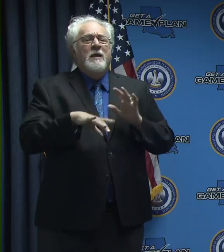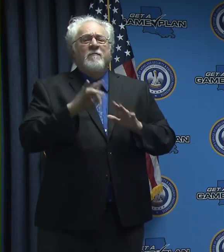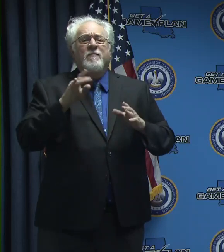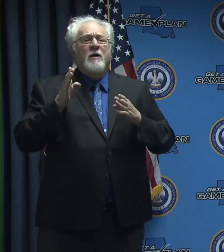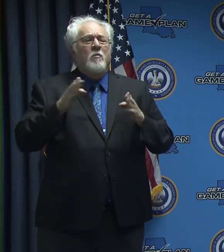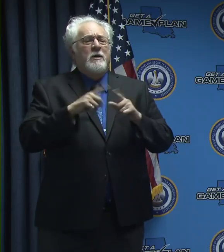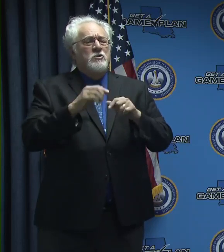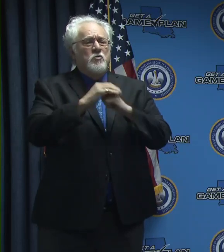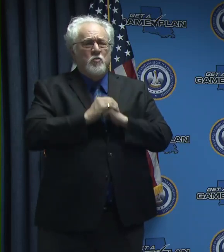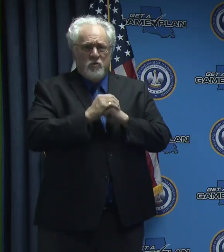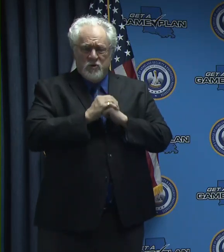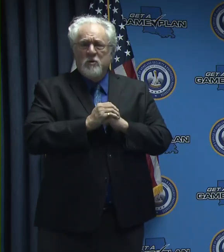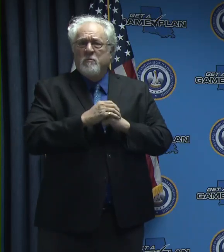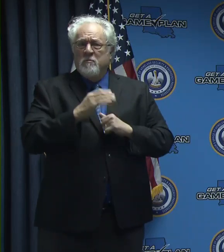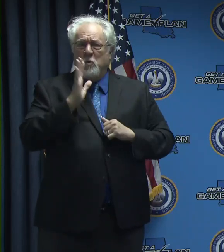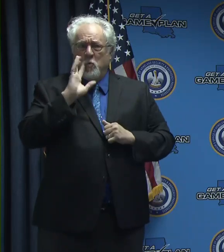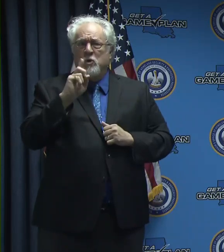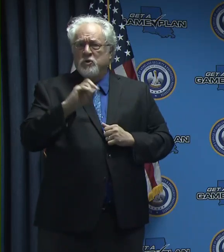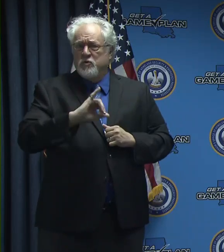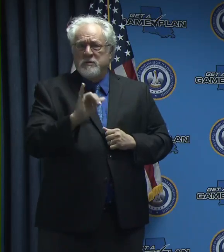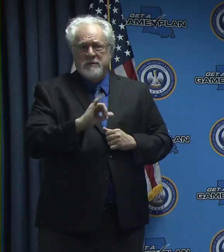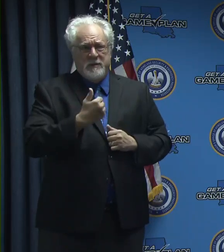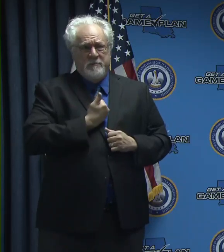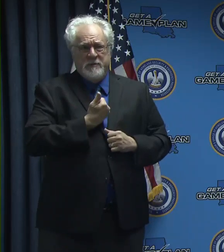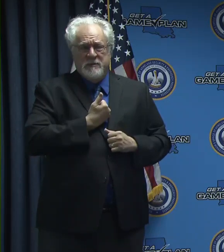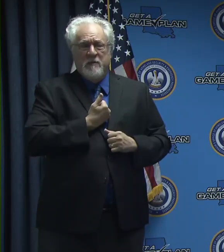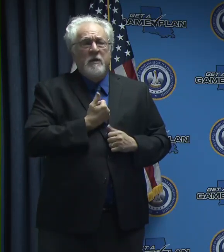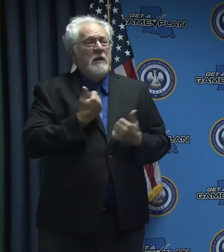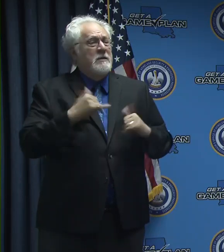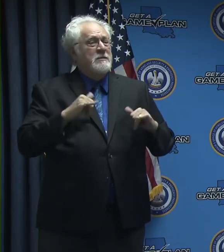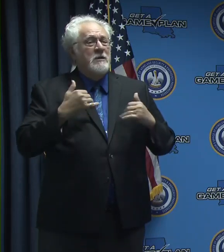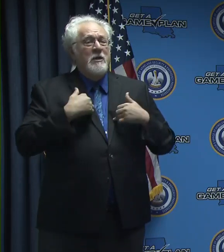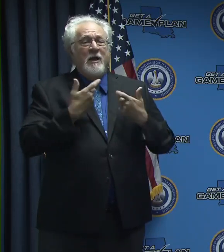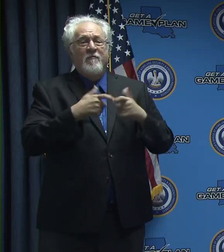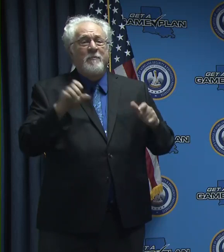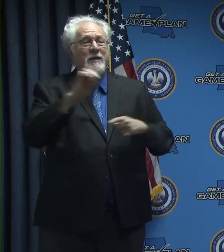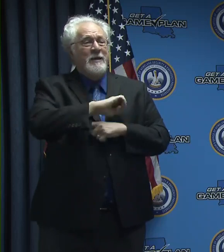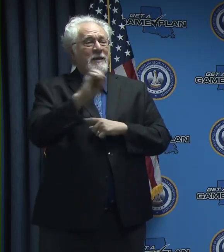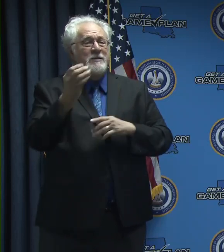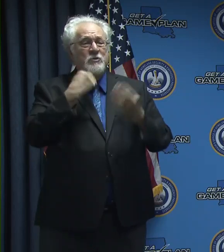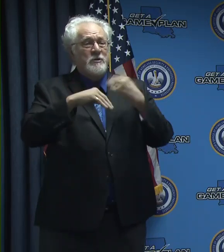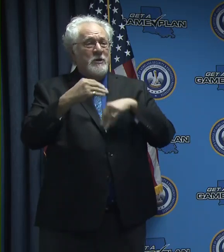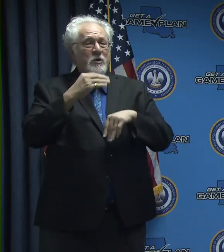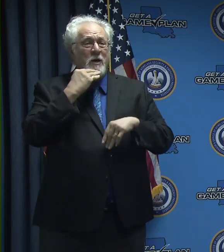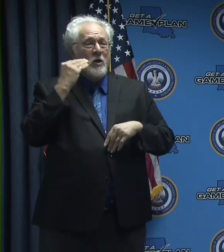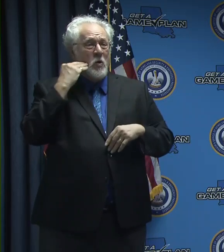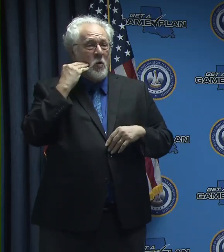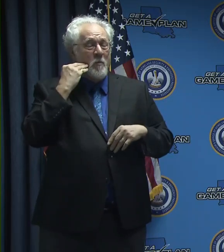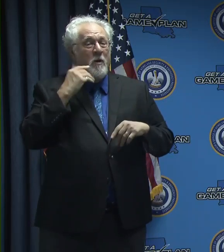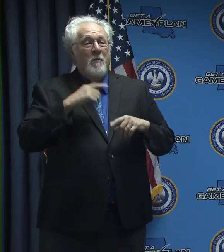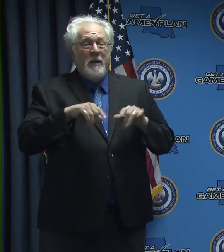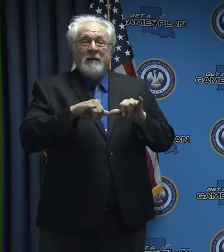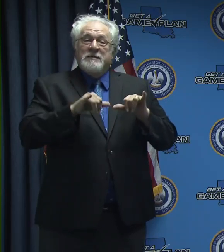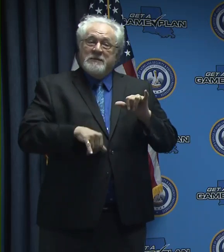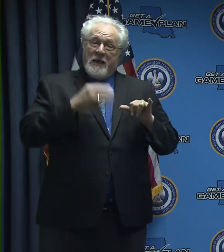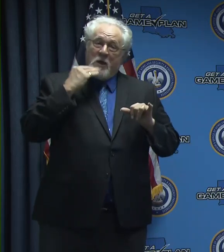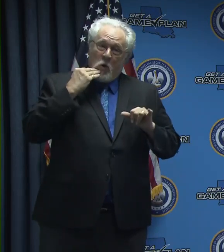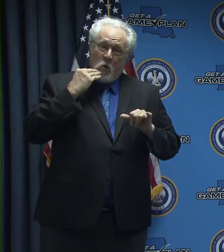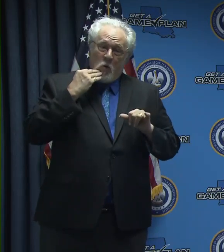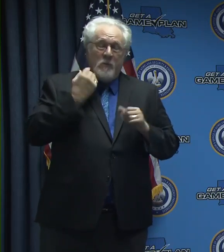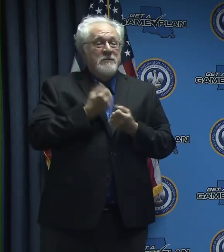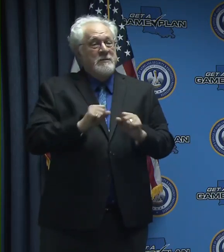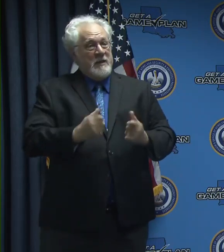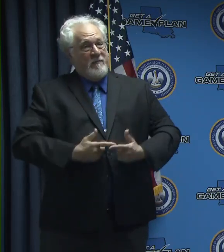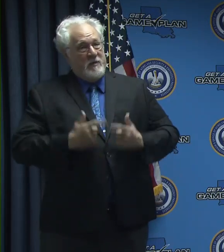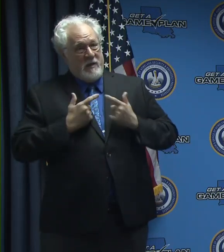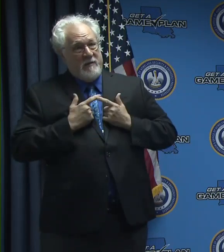to worship, and I will do that as well. You can still have that big Easter dinner at home, but you can stay home and save lives,